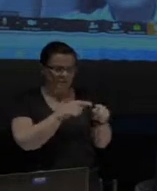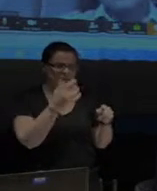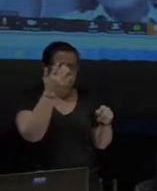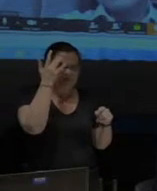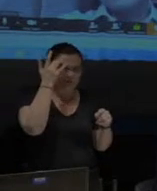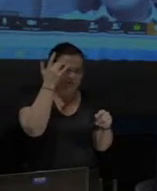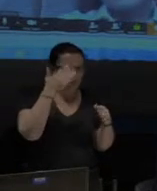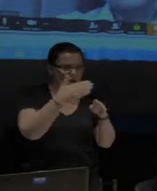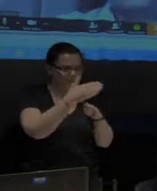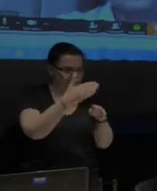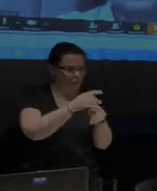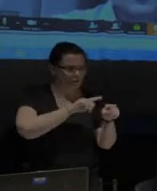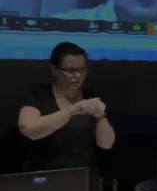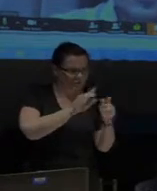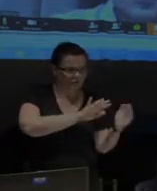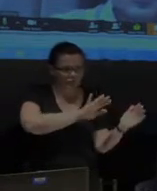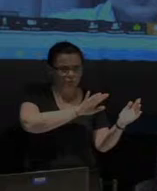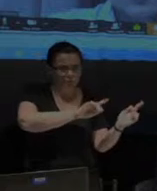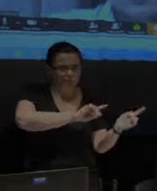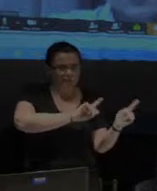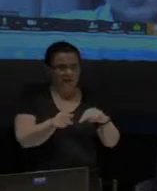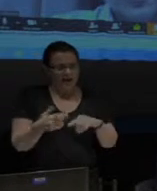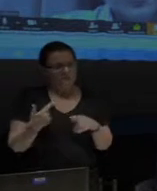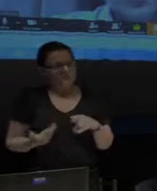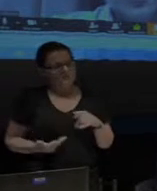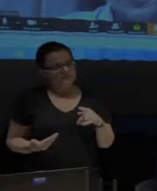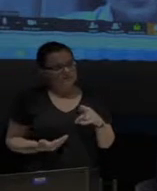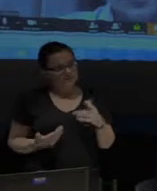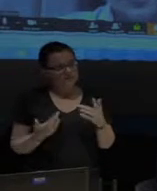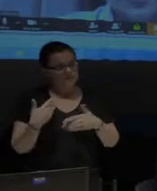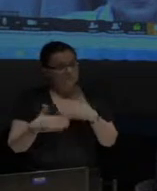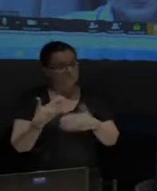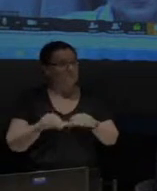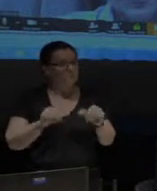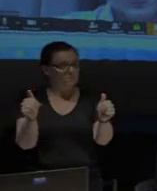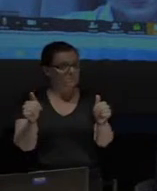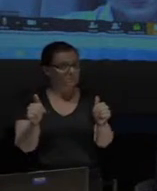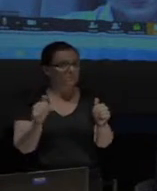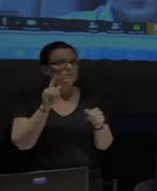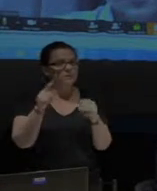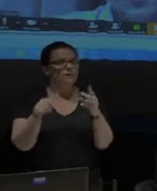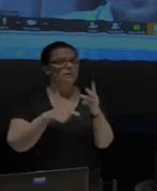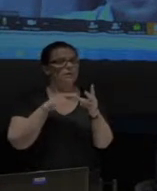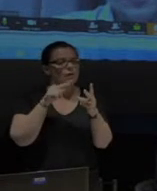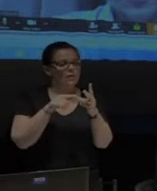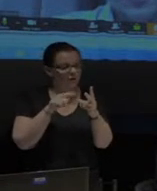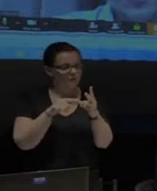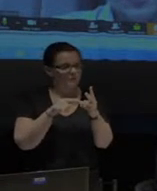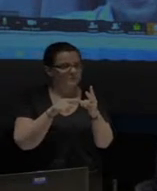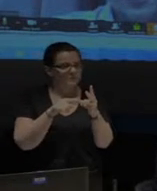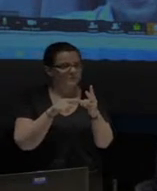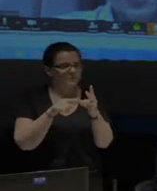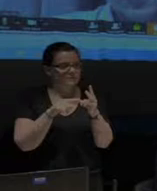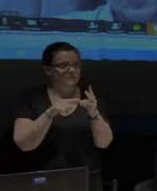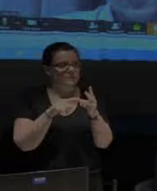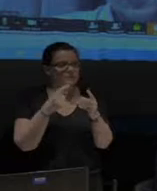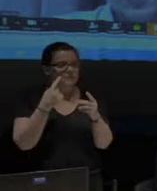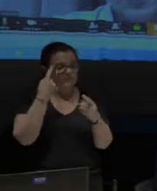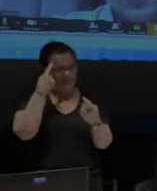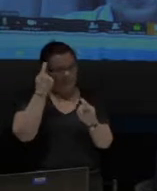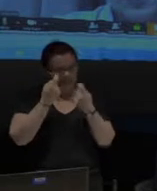something back while also getting that value that we talked about. I think the third point, though, is a bit more reflecting